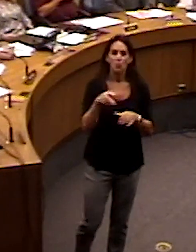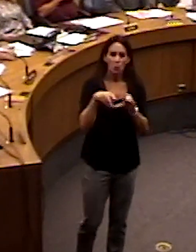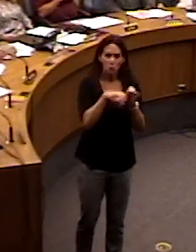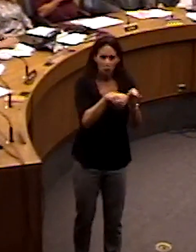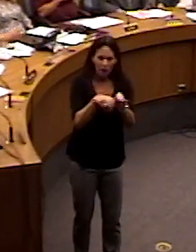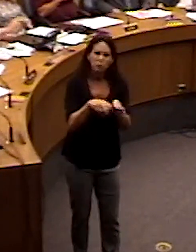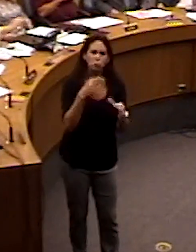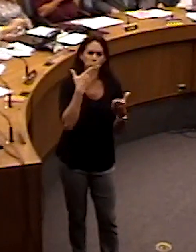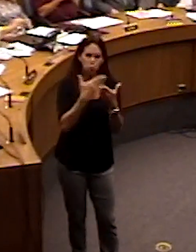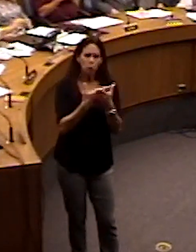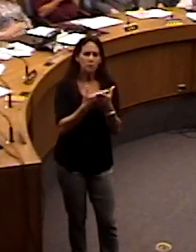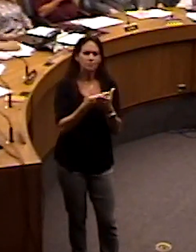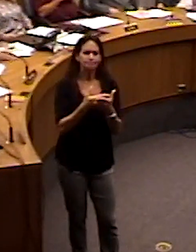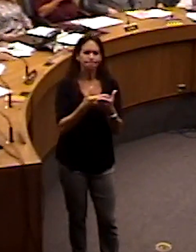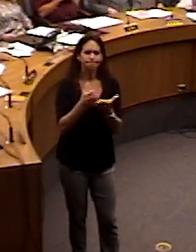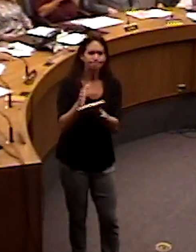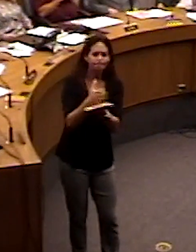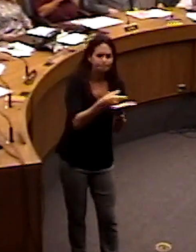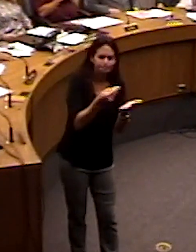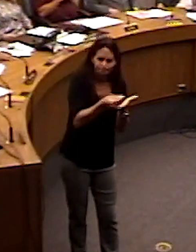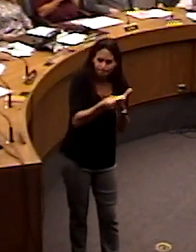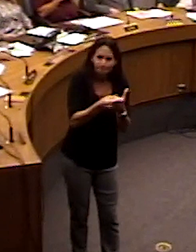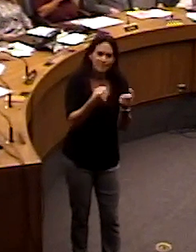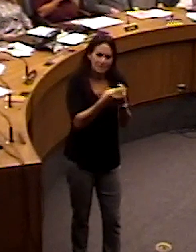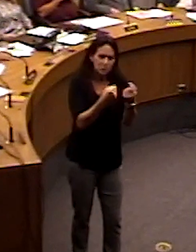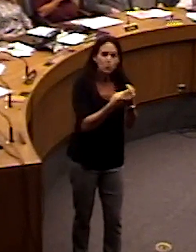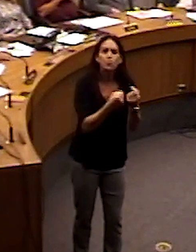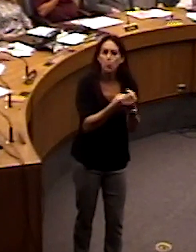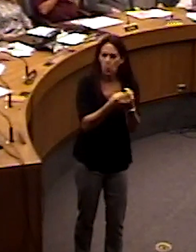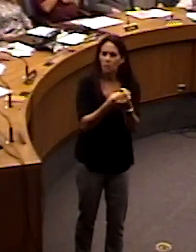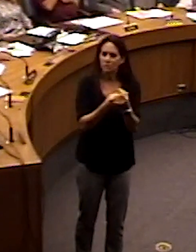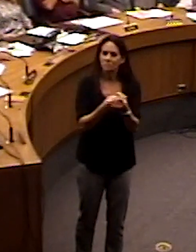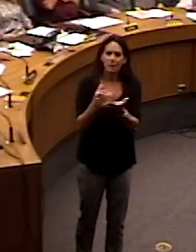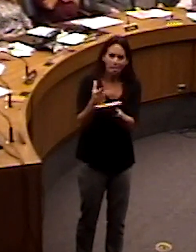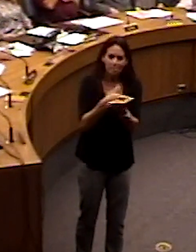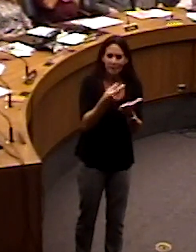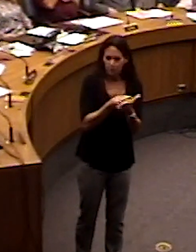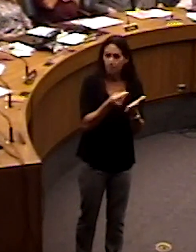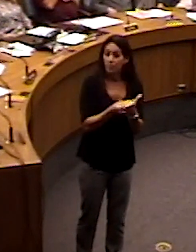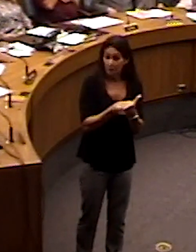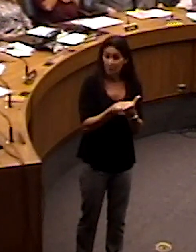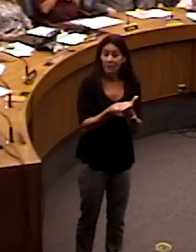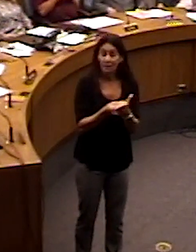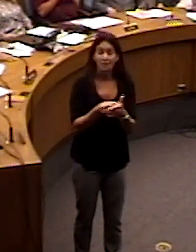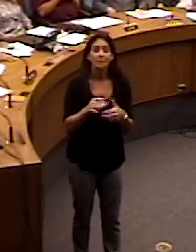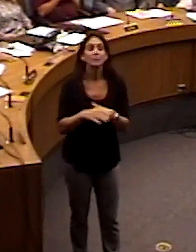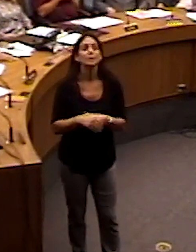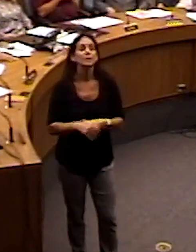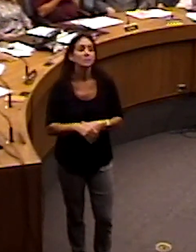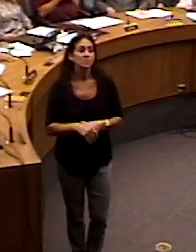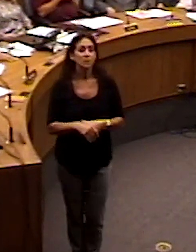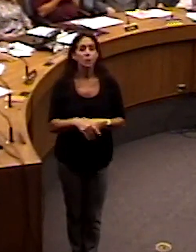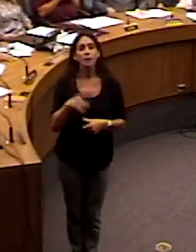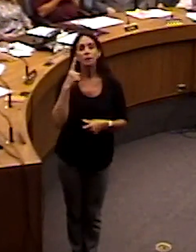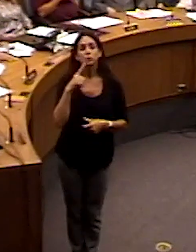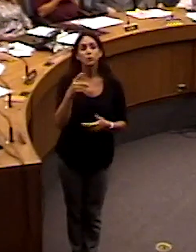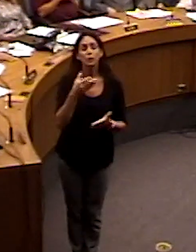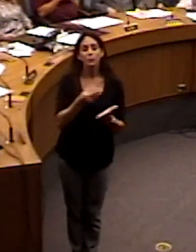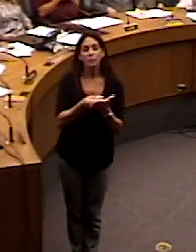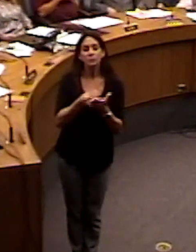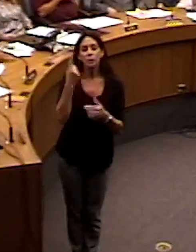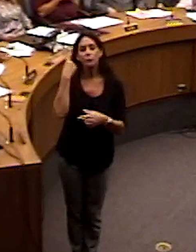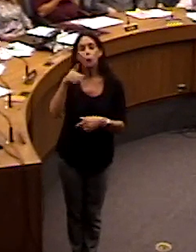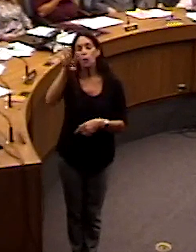help them. And to Harry Fleming for helping them every year with the hayride. It's a good fundraiser for Scoville Fire